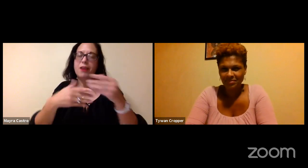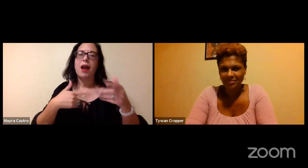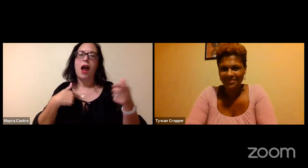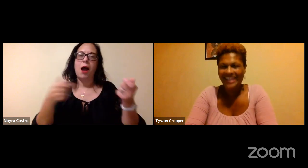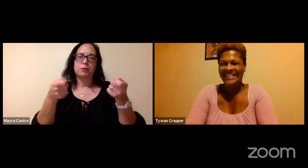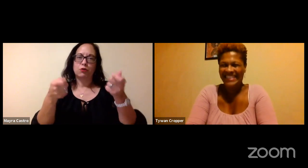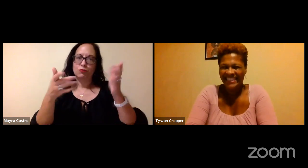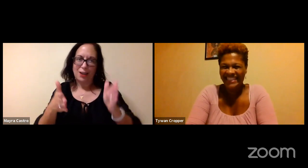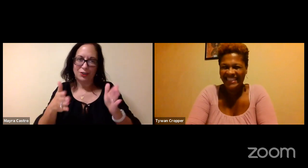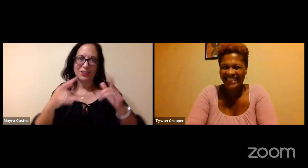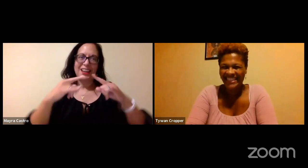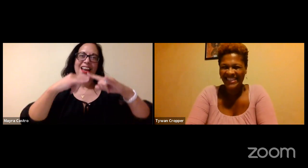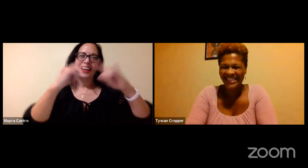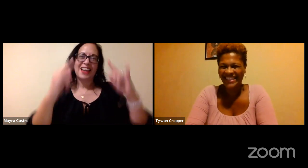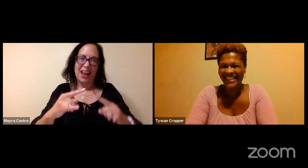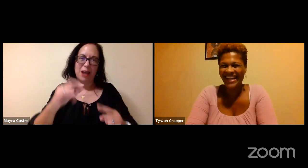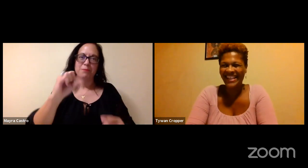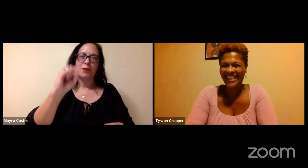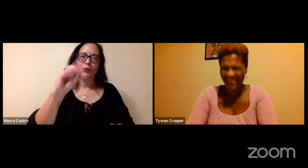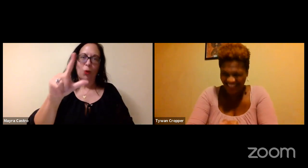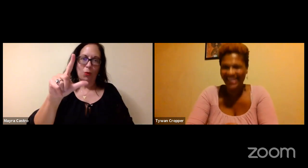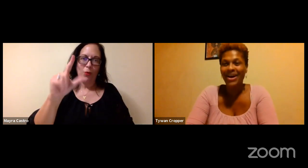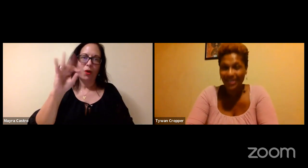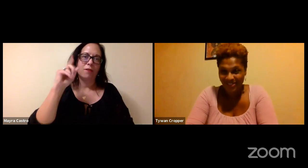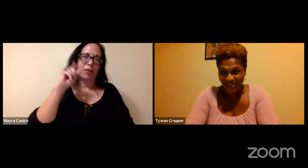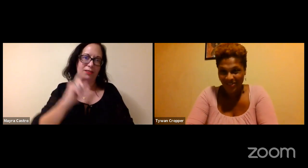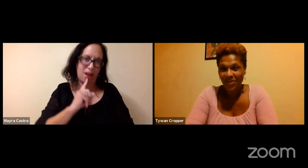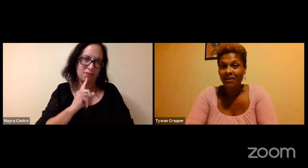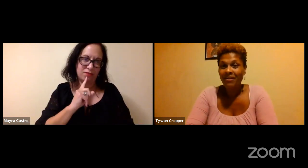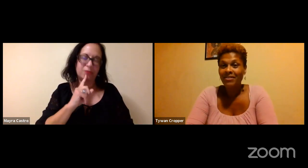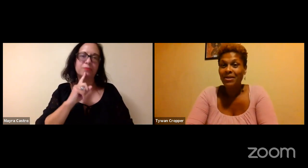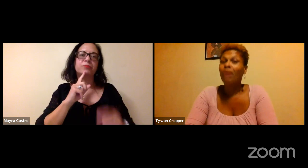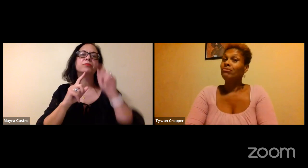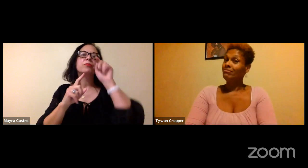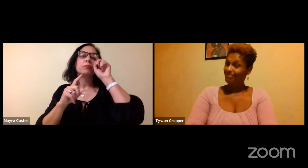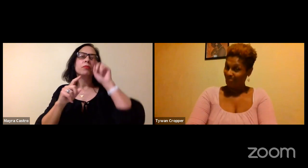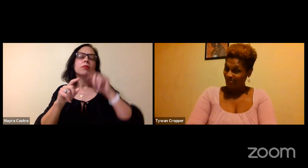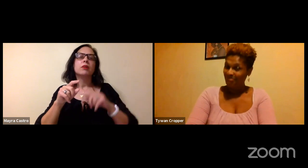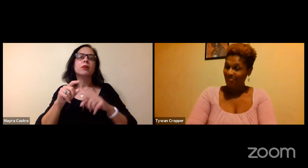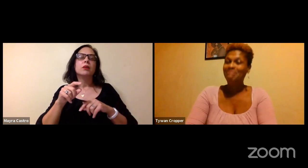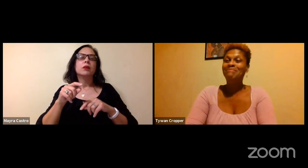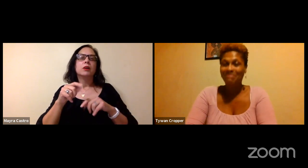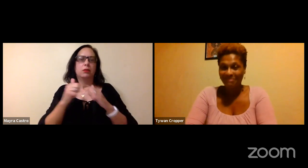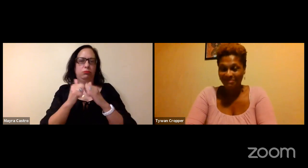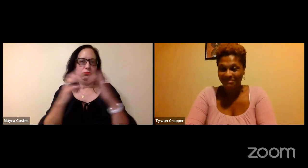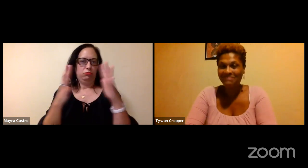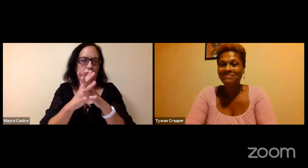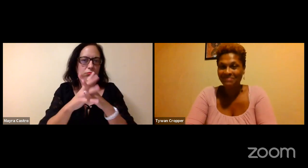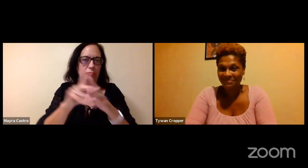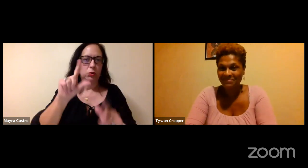I've gone around, oh, I forgot to tell you about the camp, Camp Soul of the Deaf,